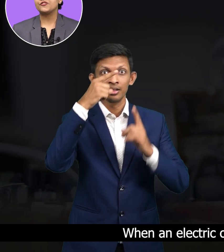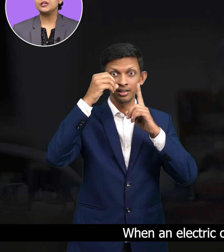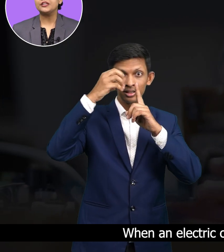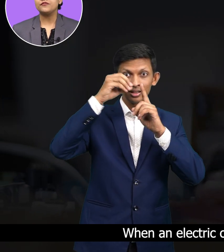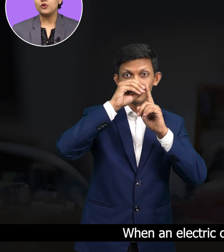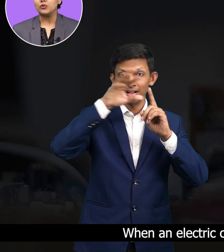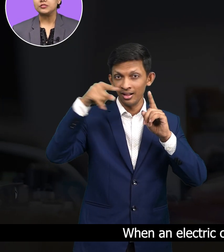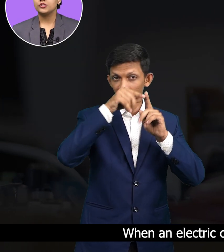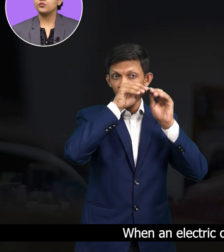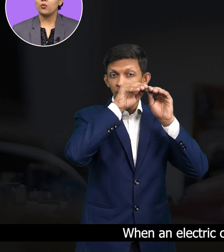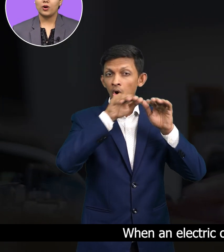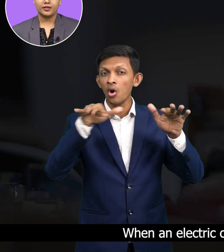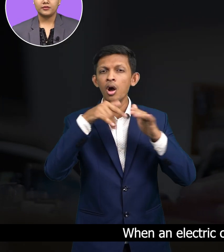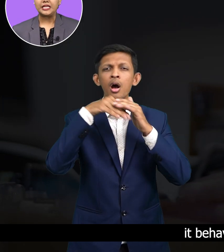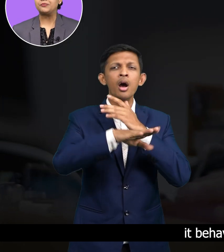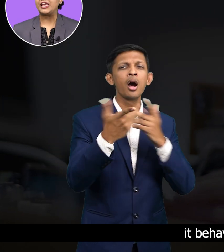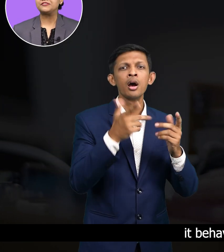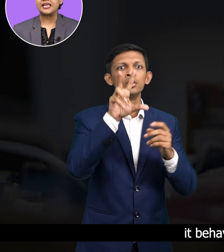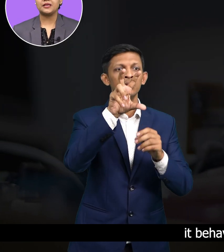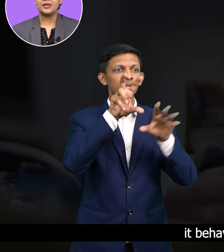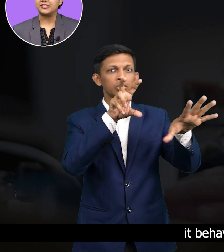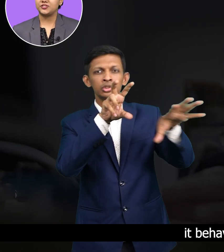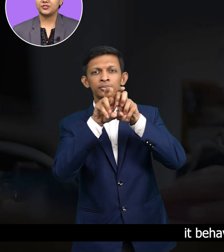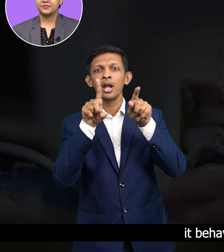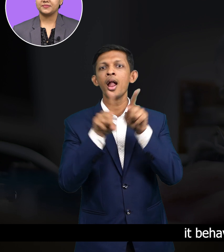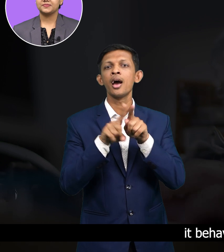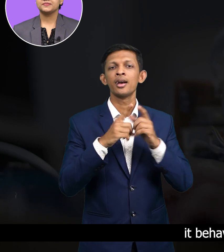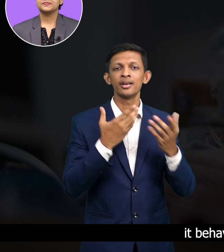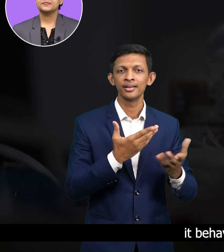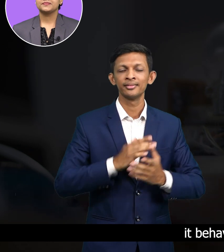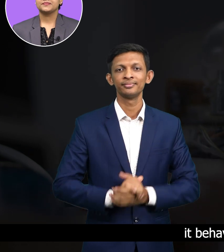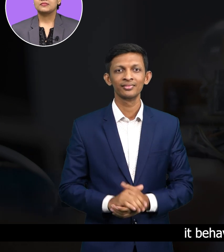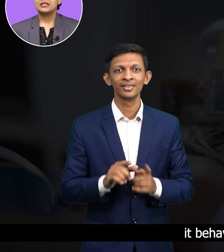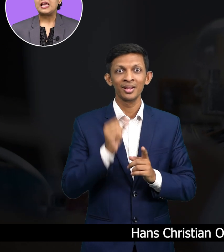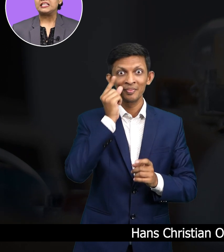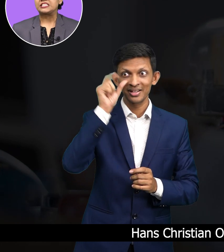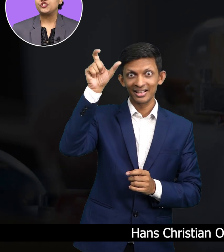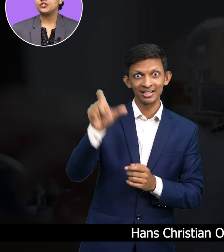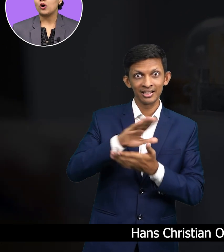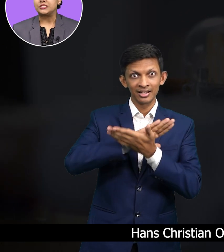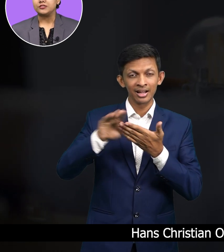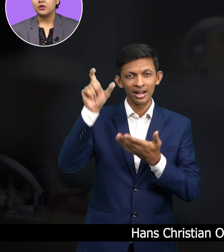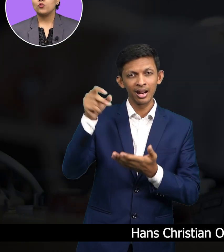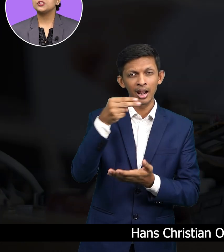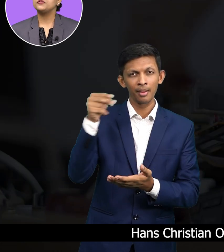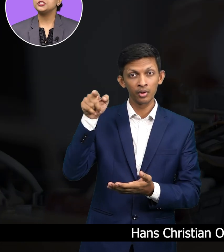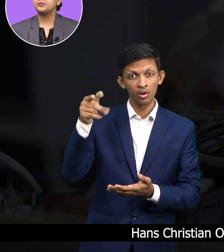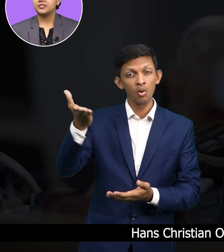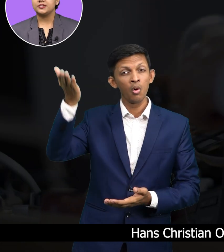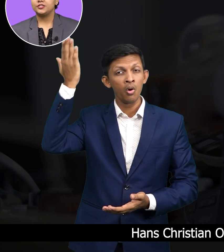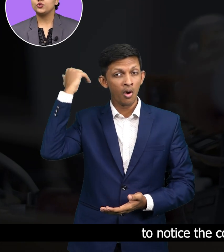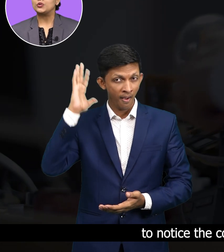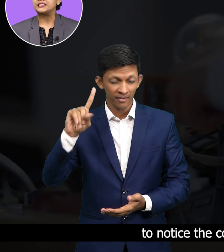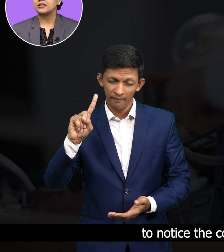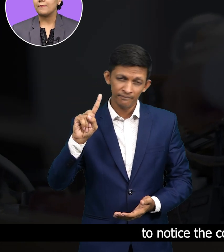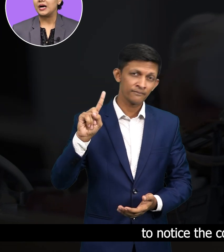When electric current flows through a wire, it behaves like a magnet. Hans Christian Ørsted was the first